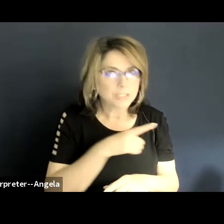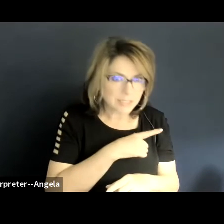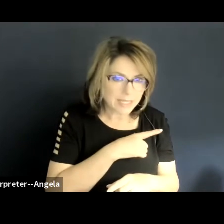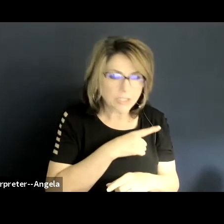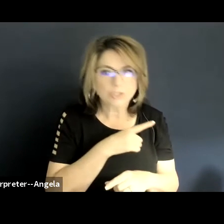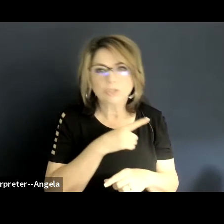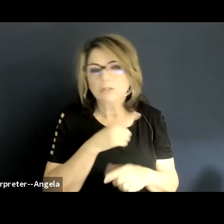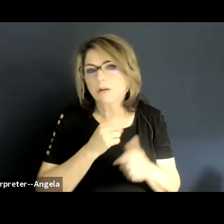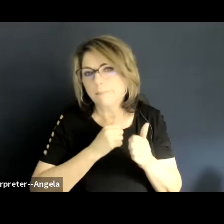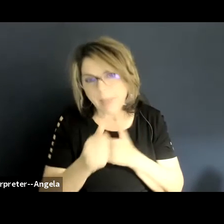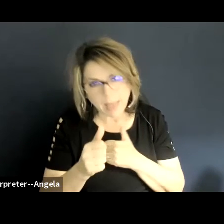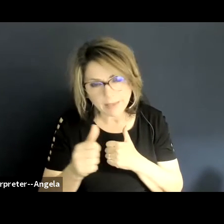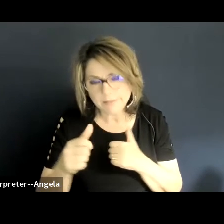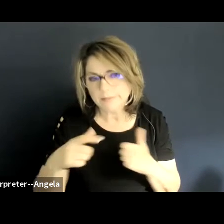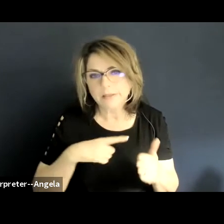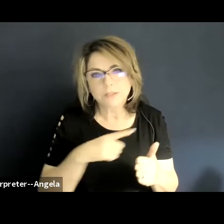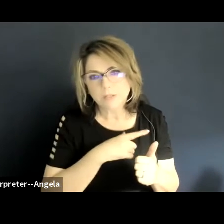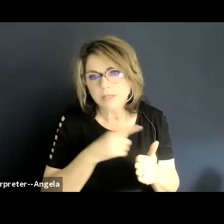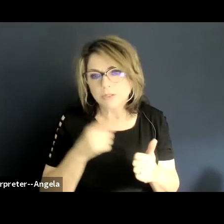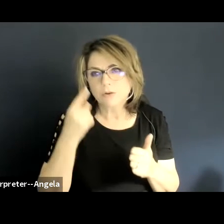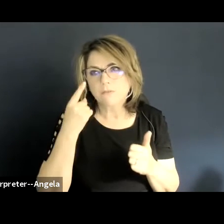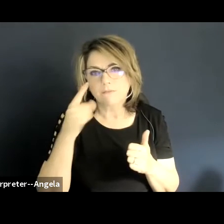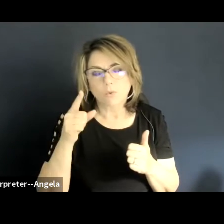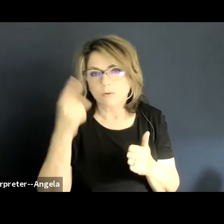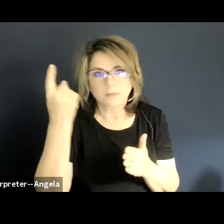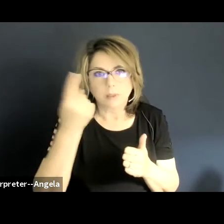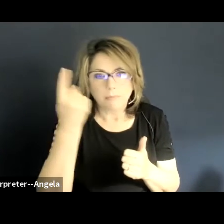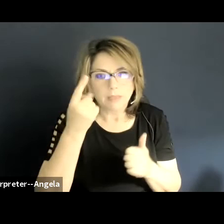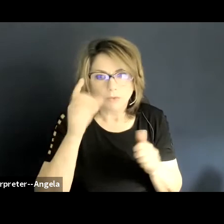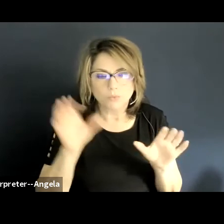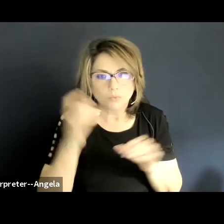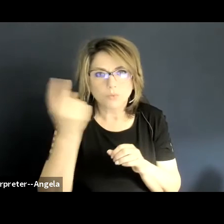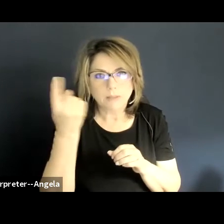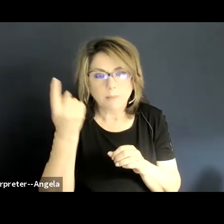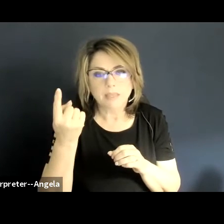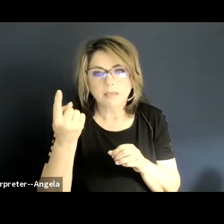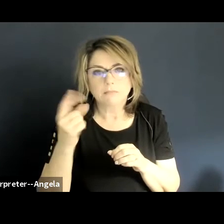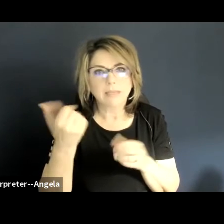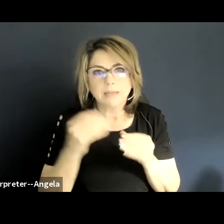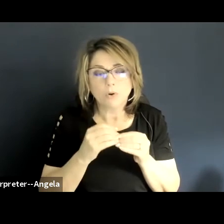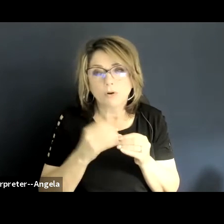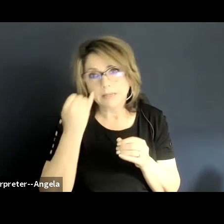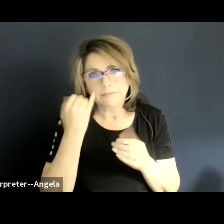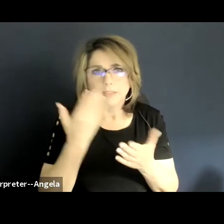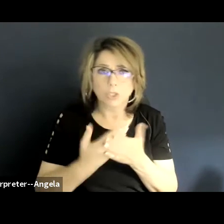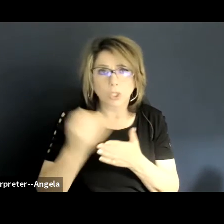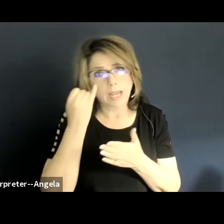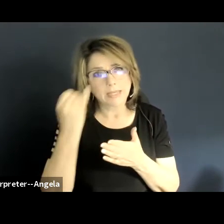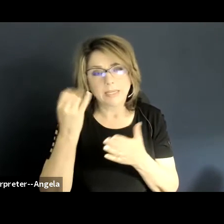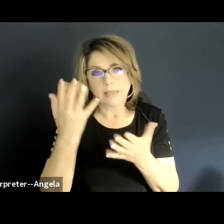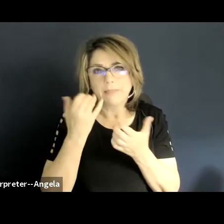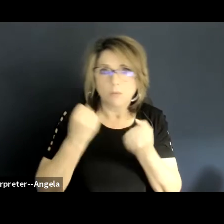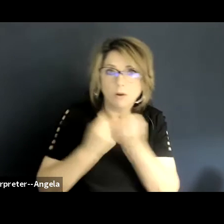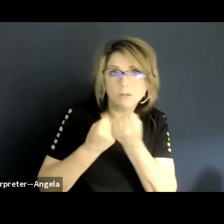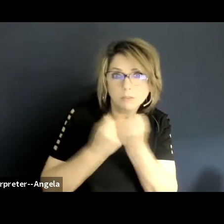and pass legislation just to get something done anymore. If it's a good idea and they want to get behind